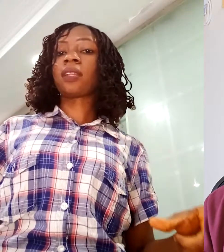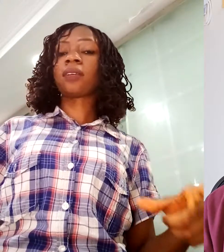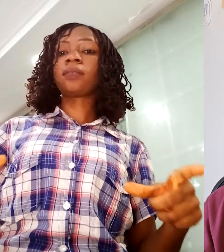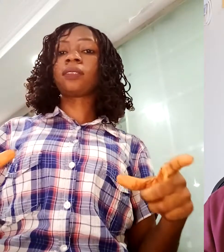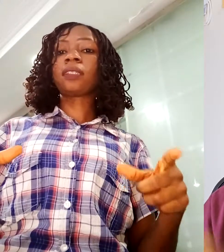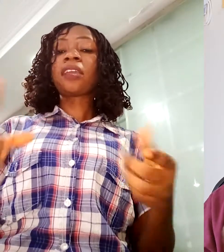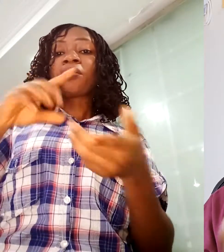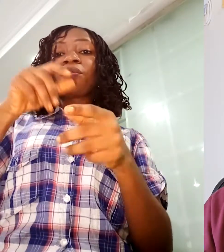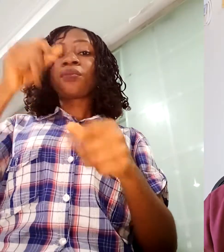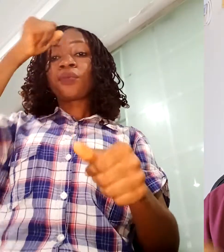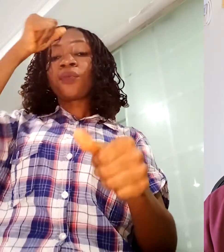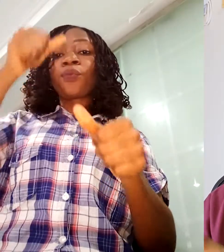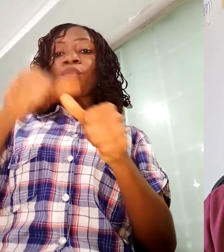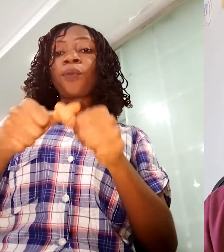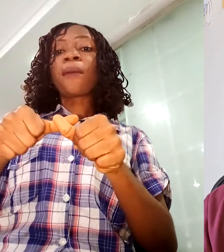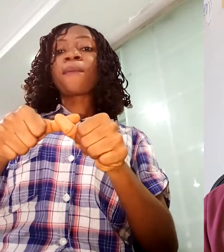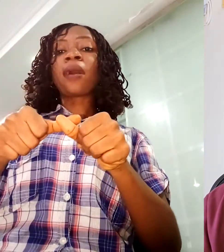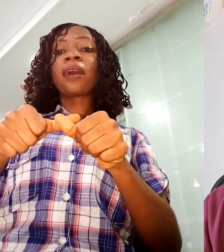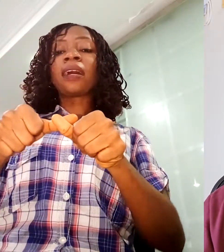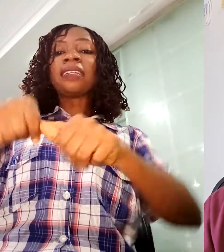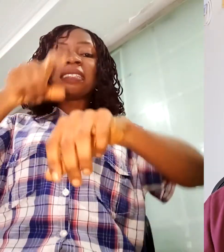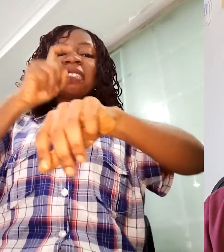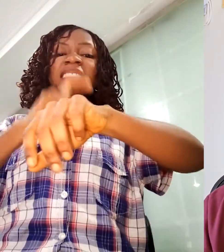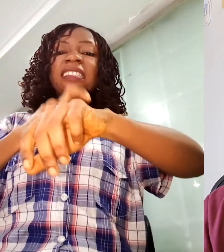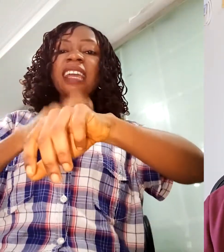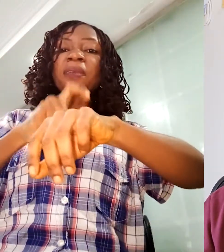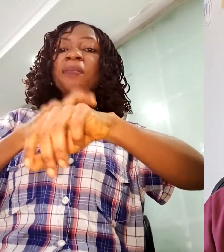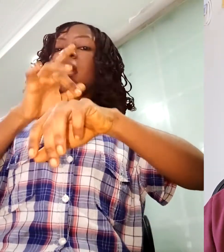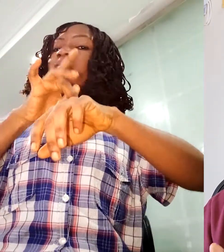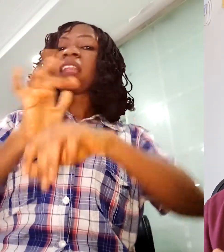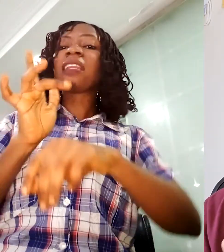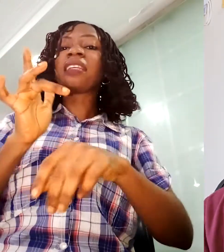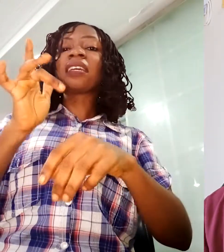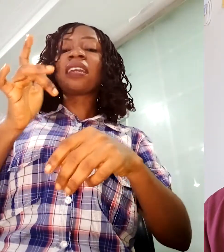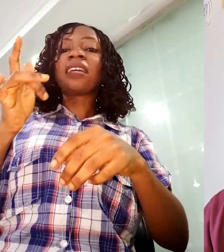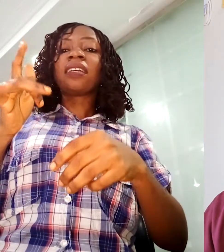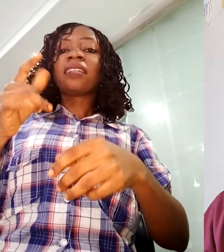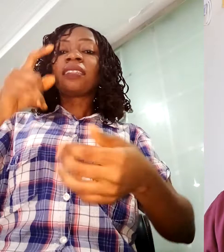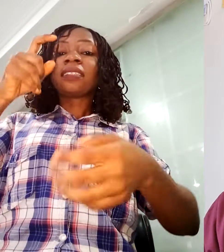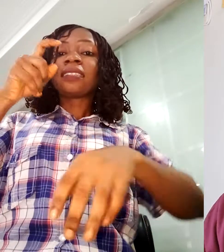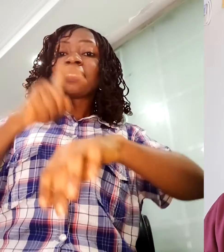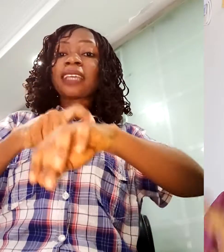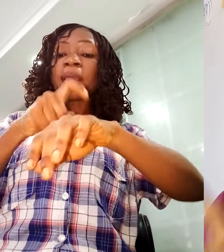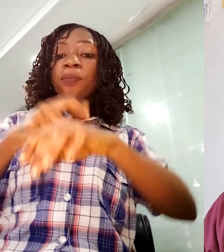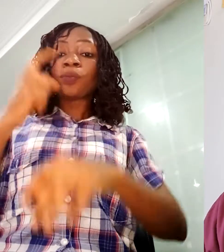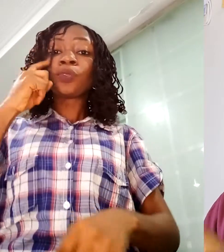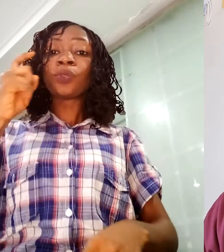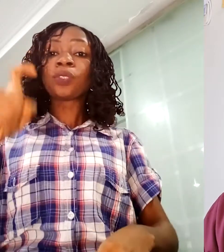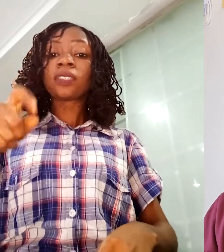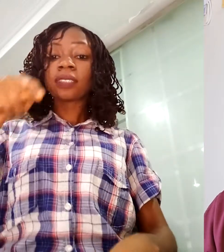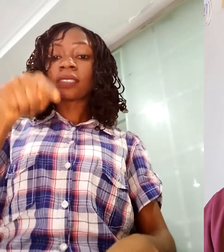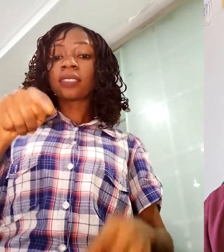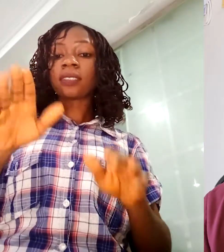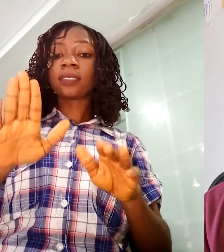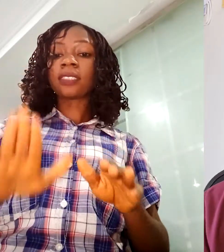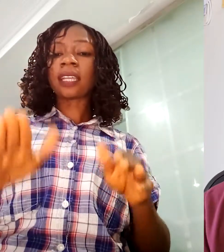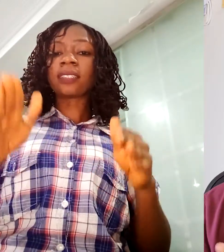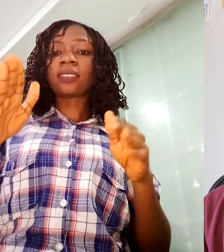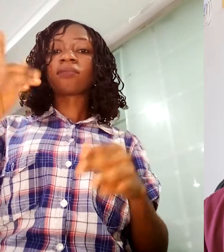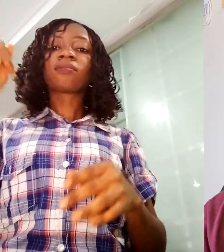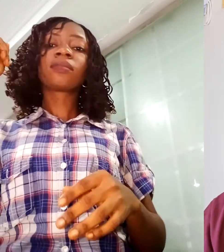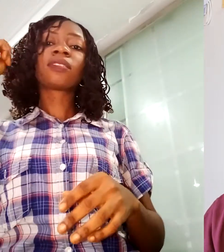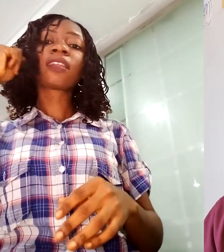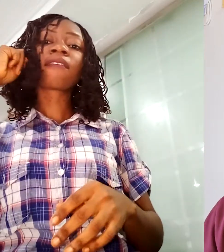principle here says early intervention program should be early and timely, and it begins as soon as a child is diagnosed